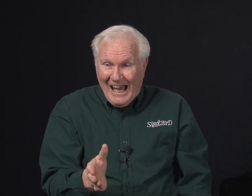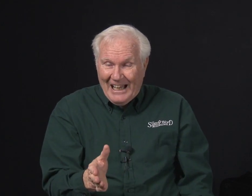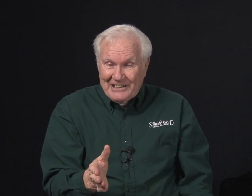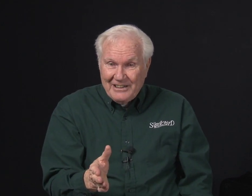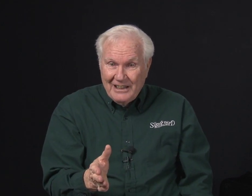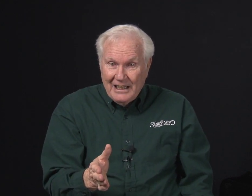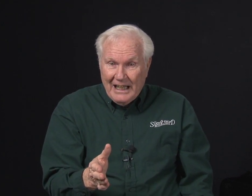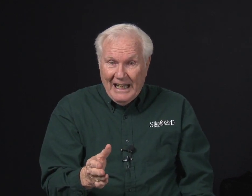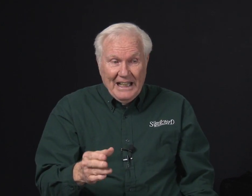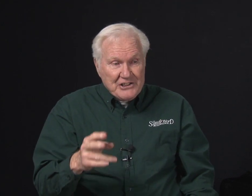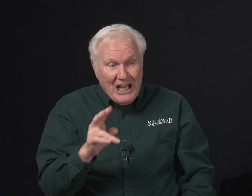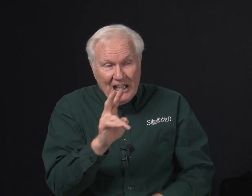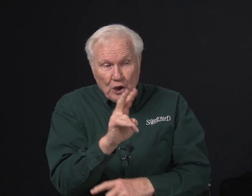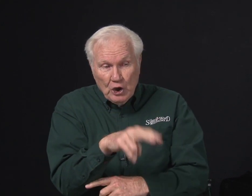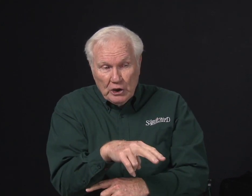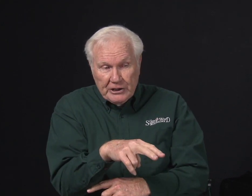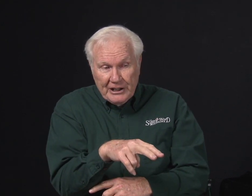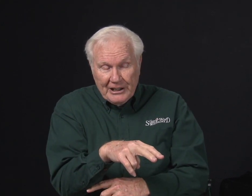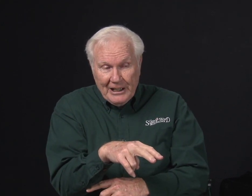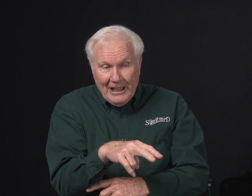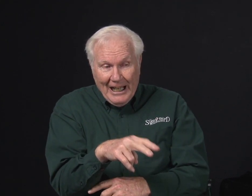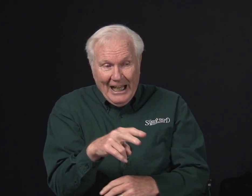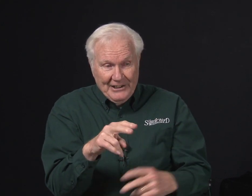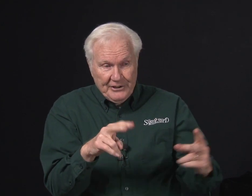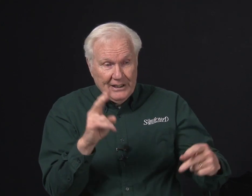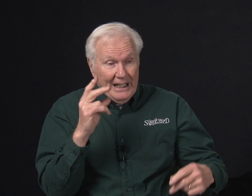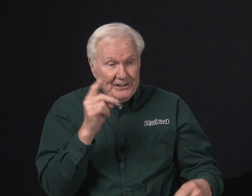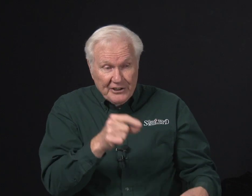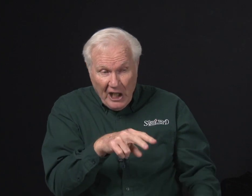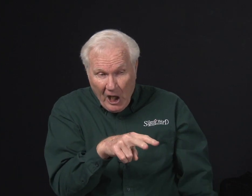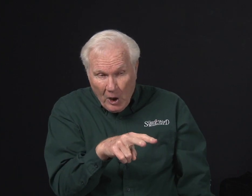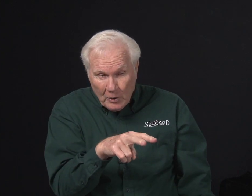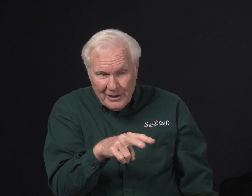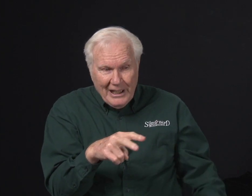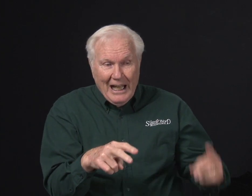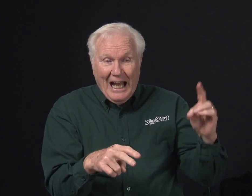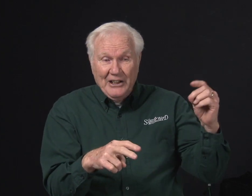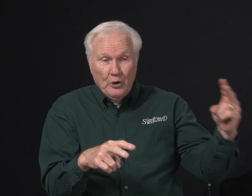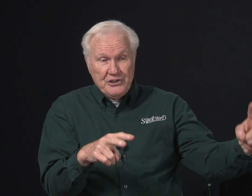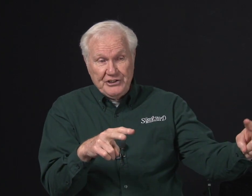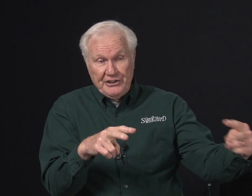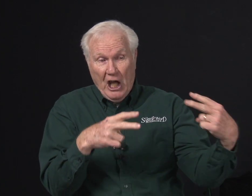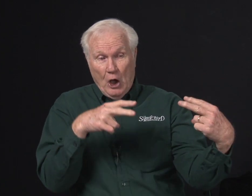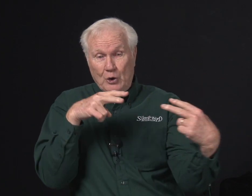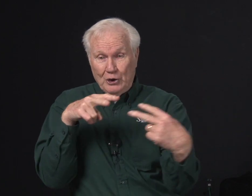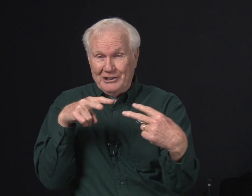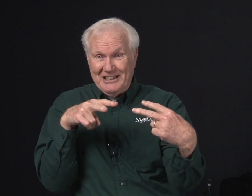out, and as I looked at the dog, I noticed the dog looked at